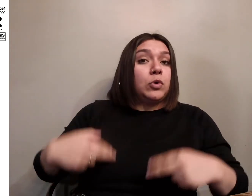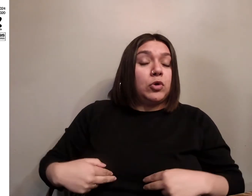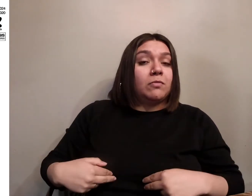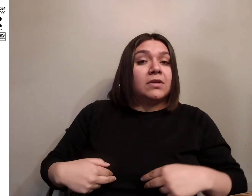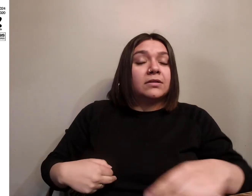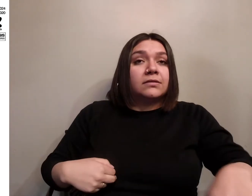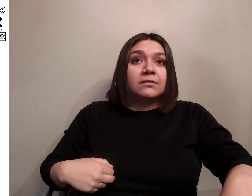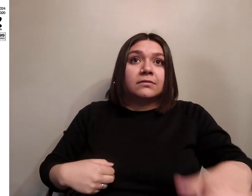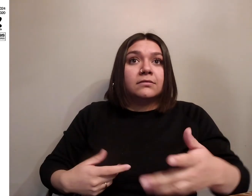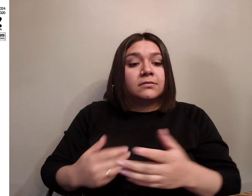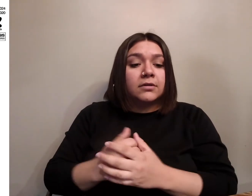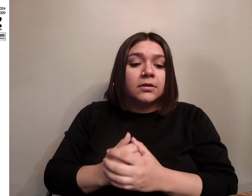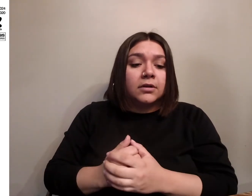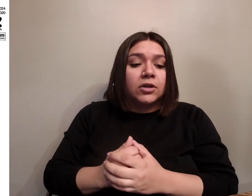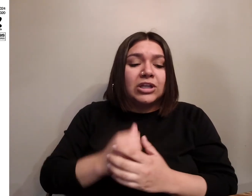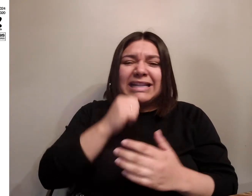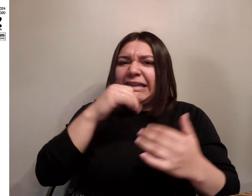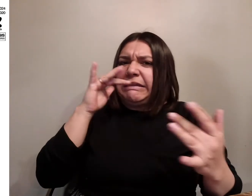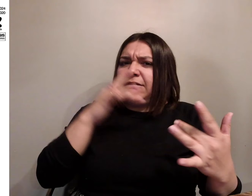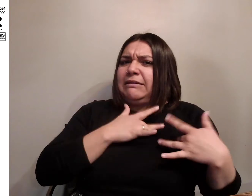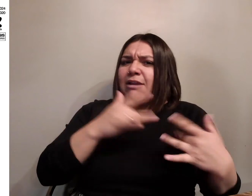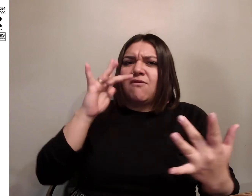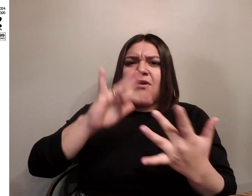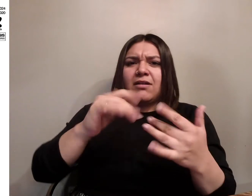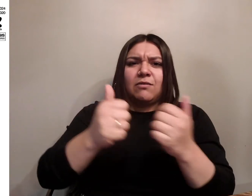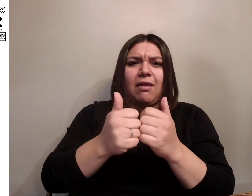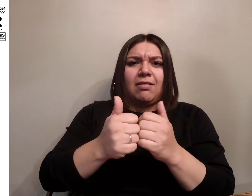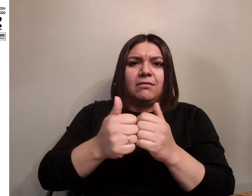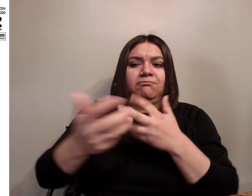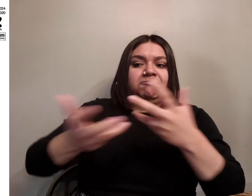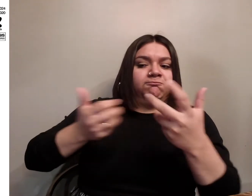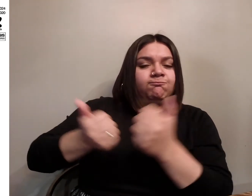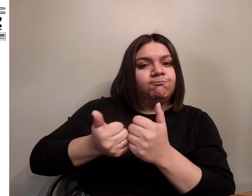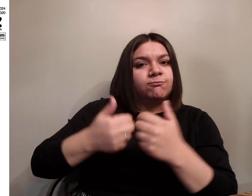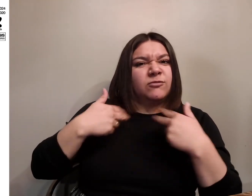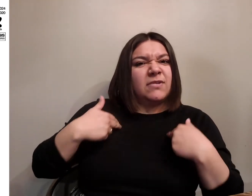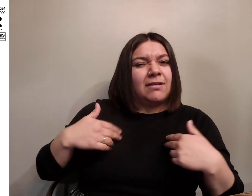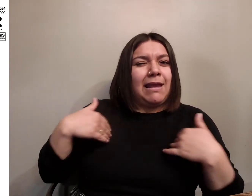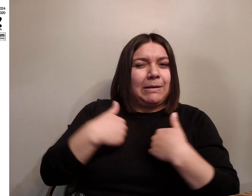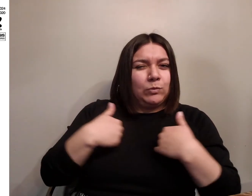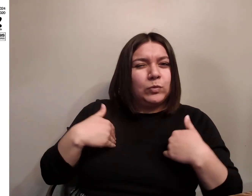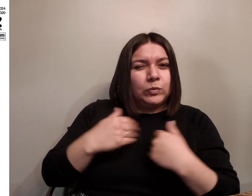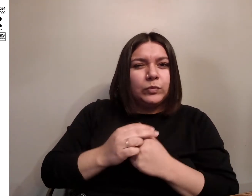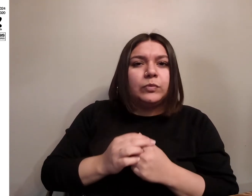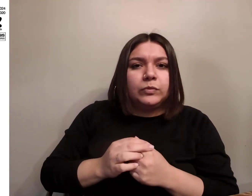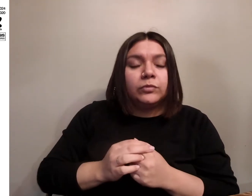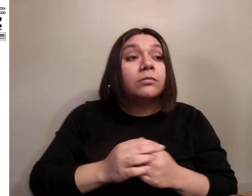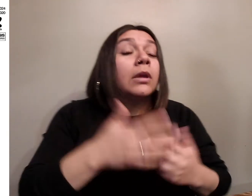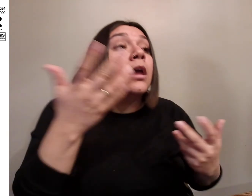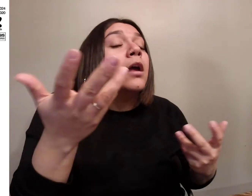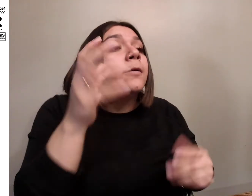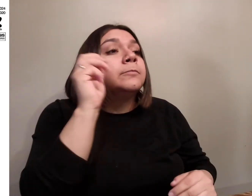wild animals that human beings previously had relatively little contact with.